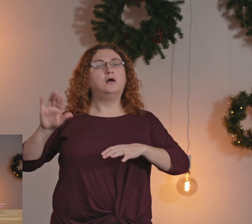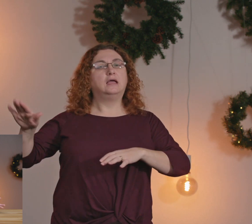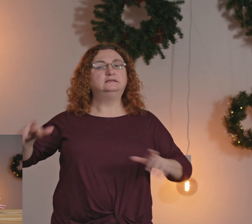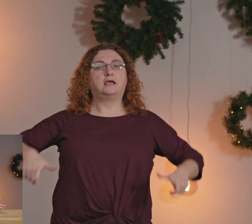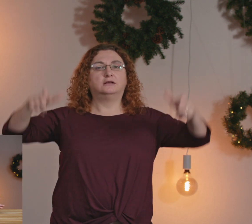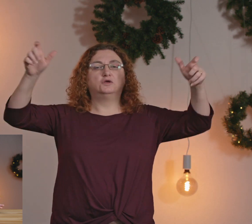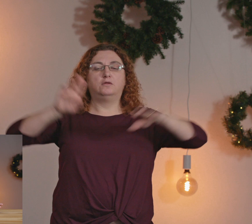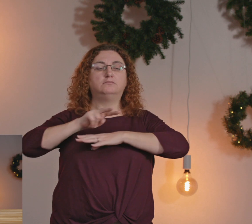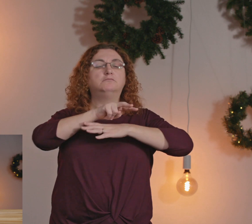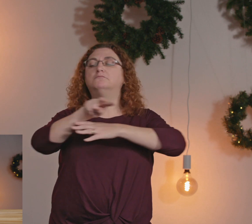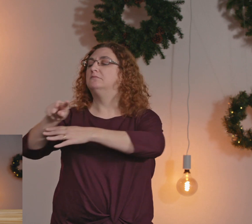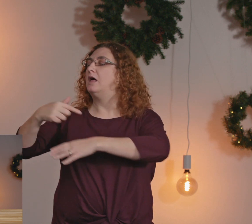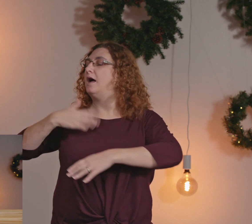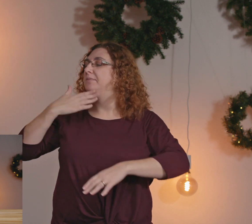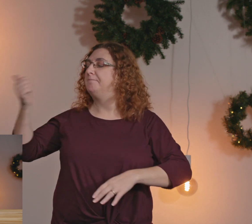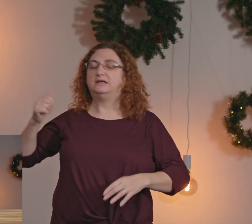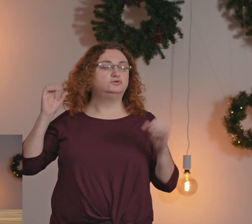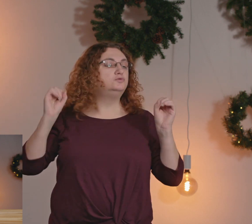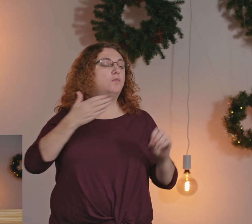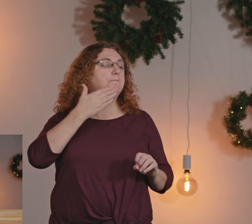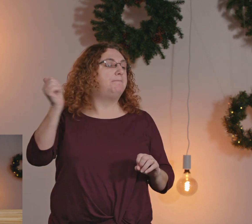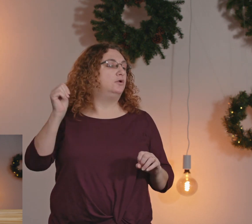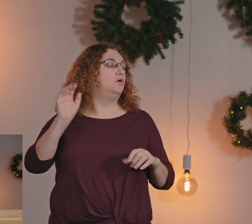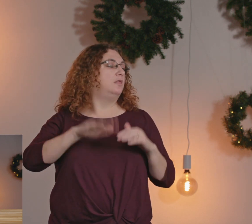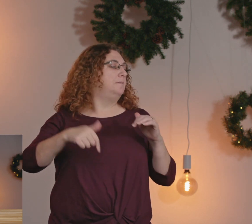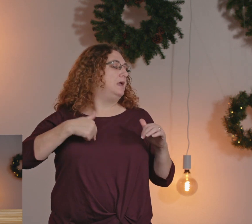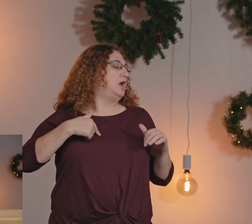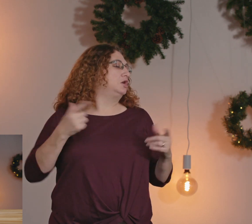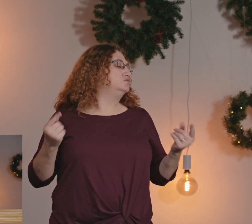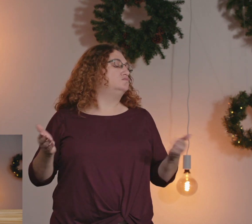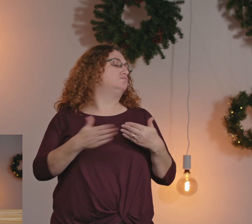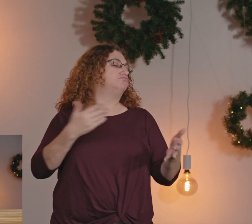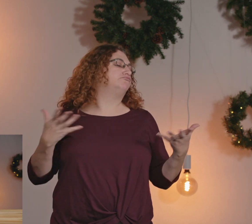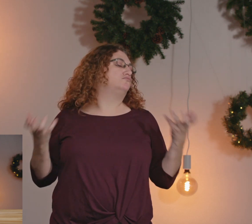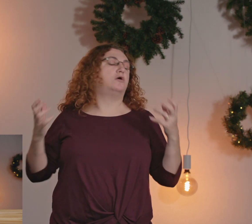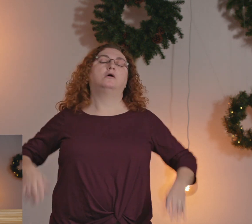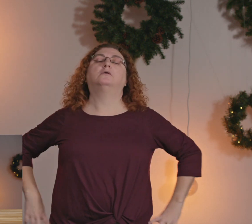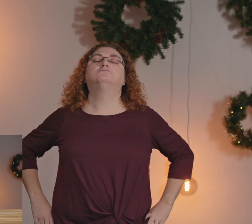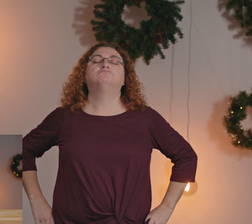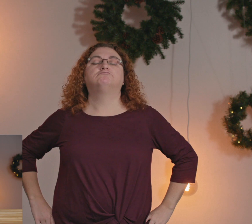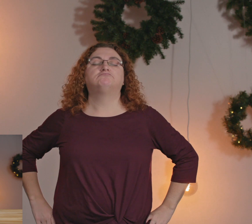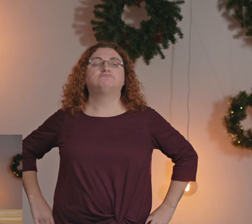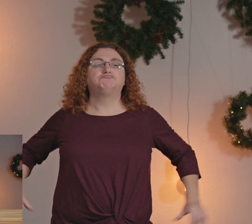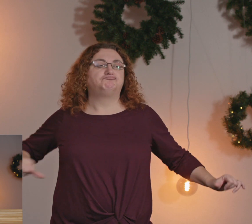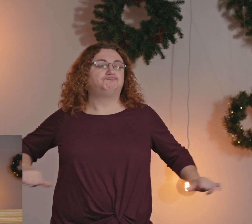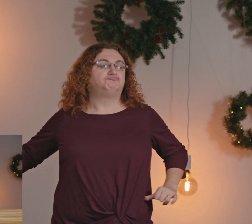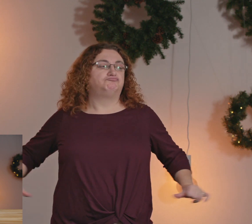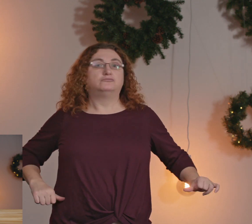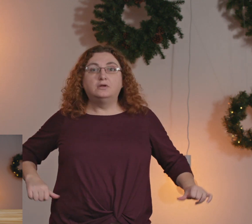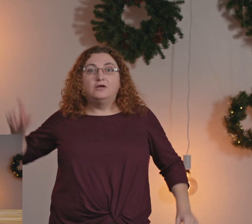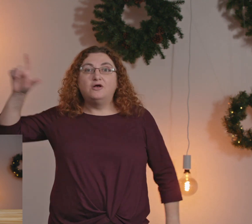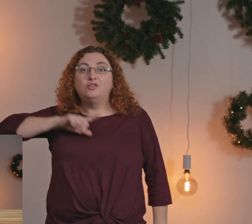I am the greatest king that there is. There's nobody bigger than me and badder than me, and I can do what I want. And the moment he said that, apparently the